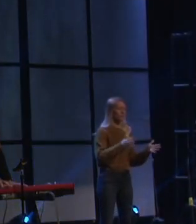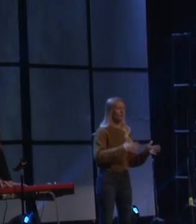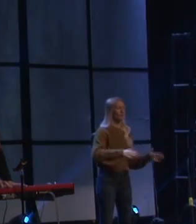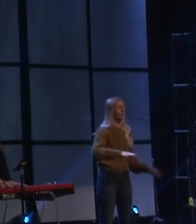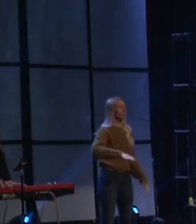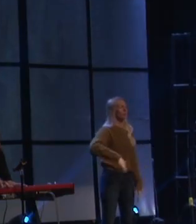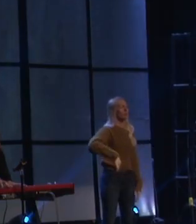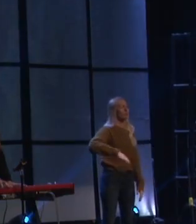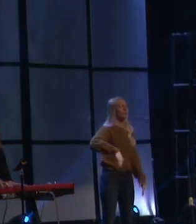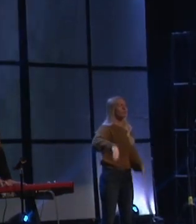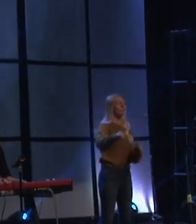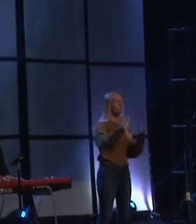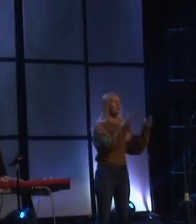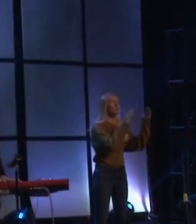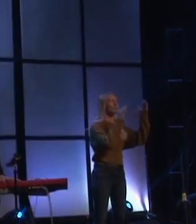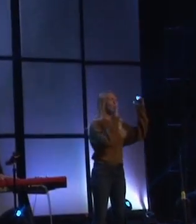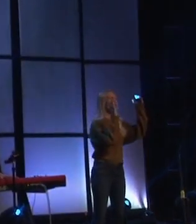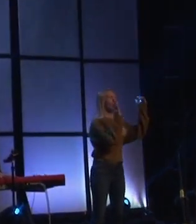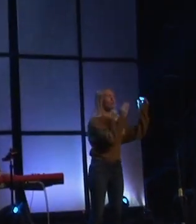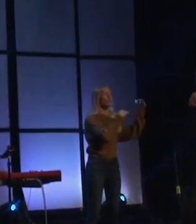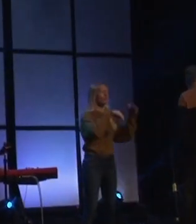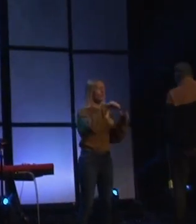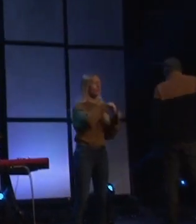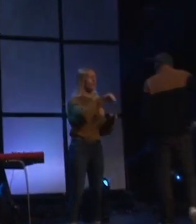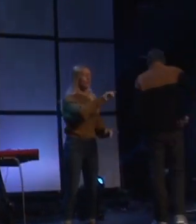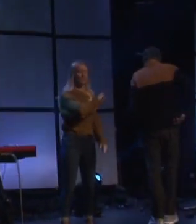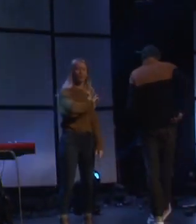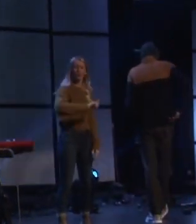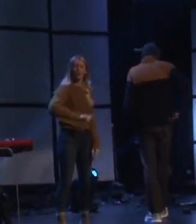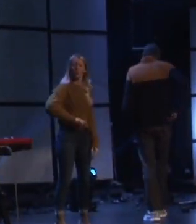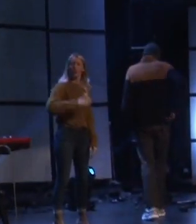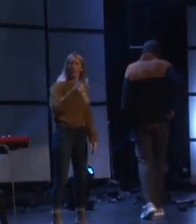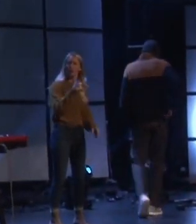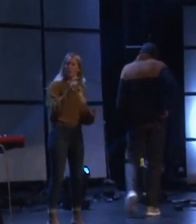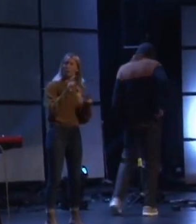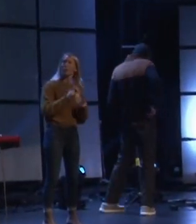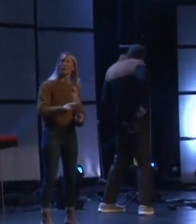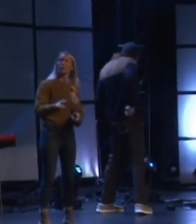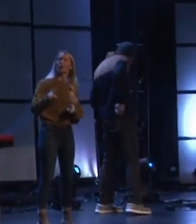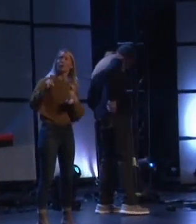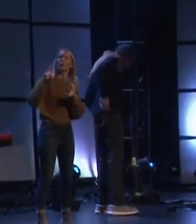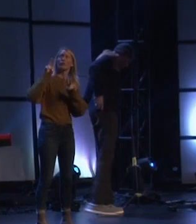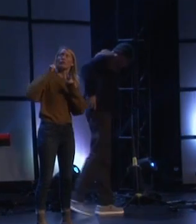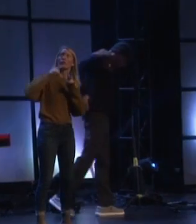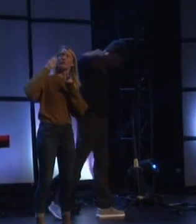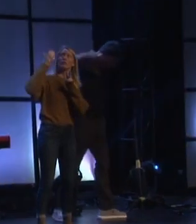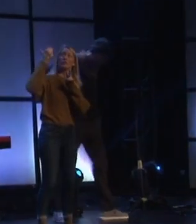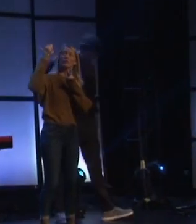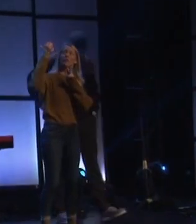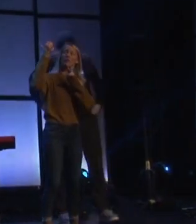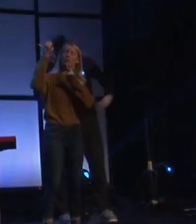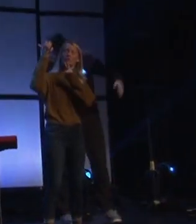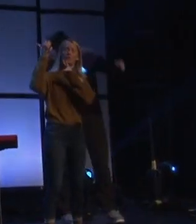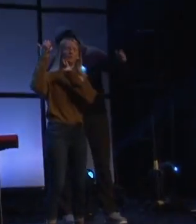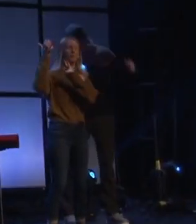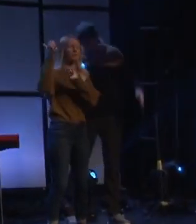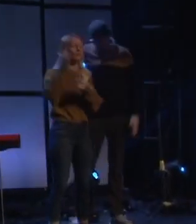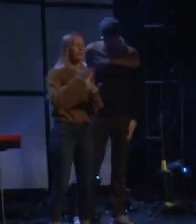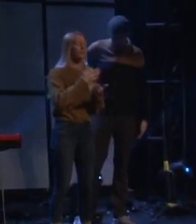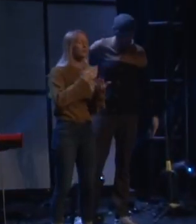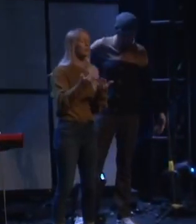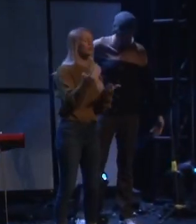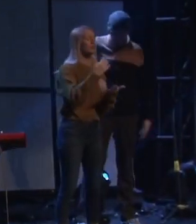end. Hope is in the Lord. Keep your eyes on Him. Sing that one more